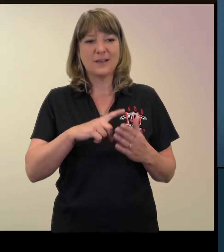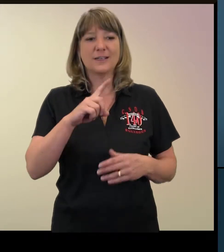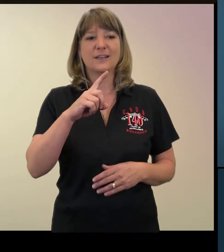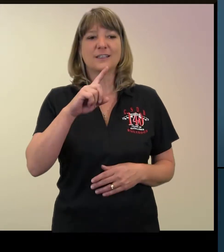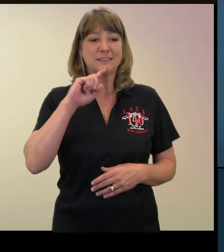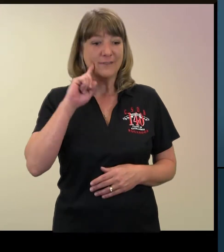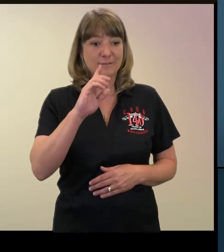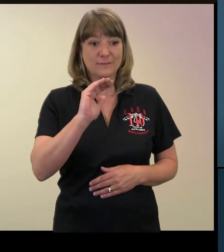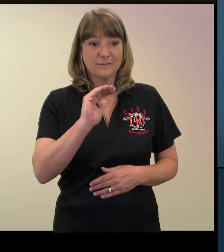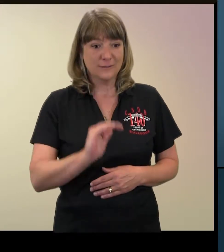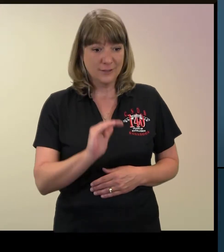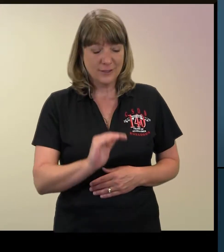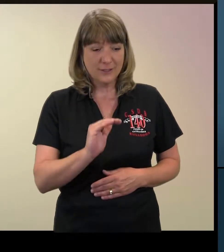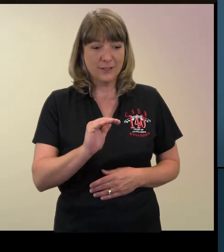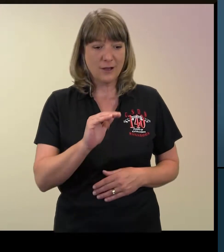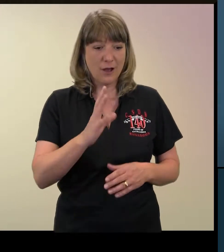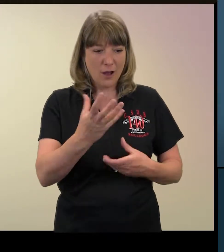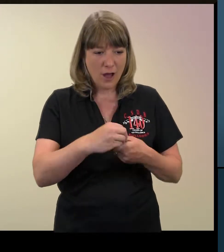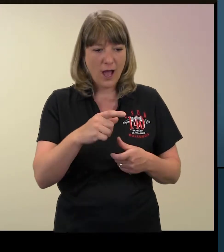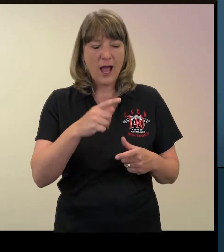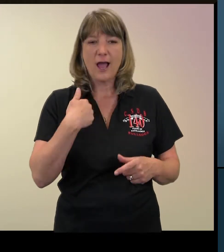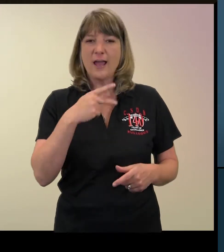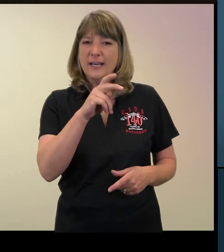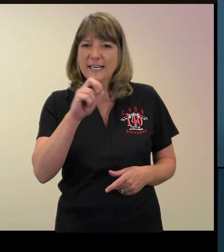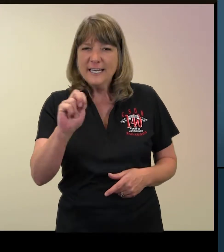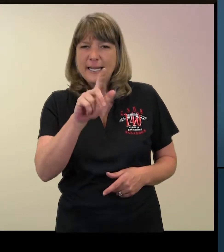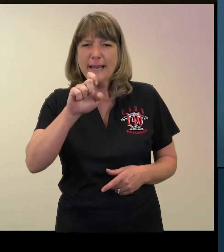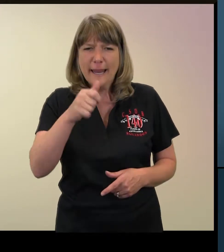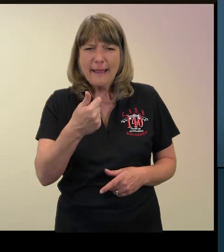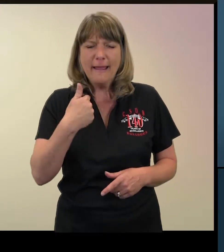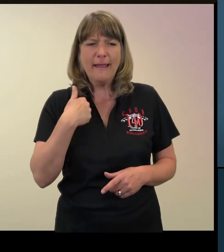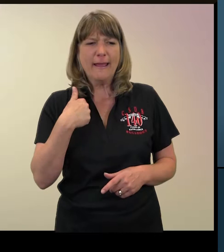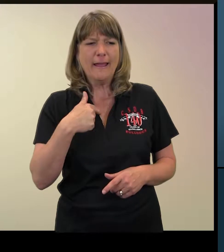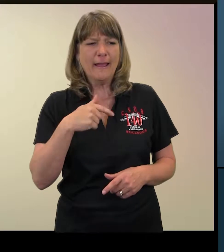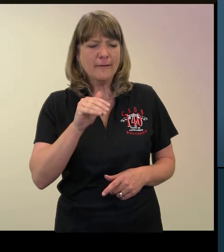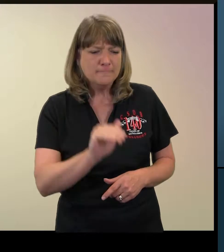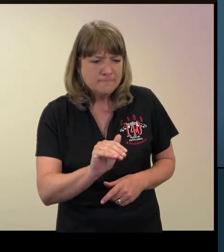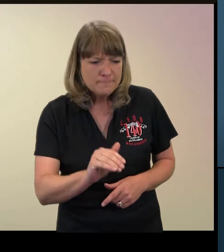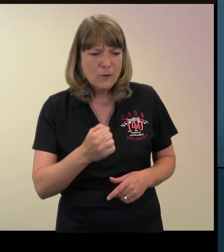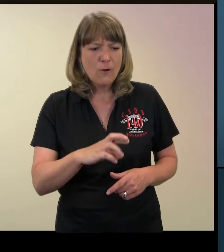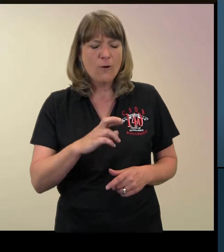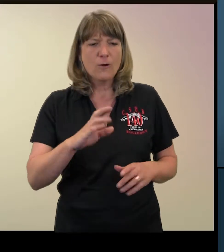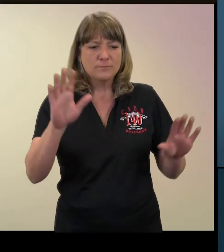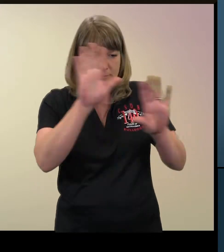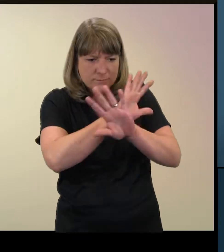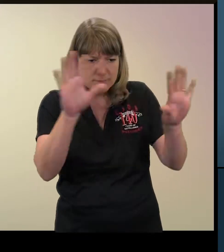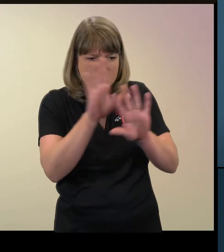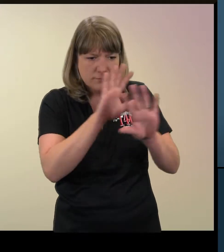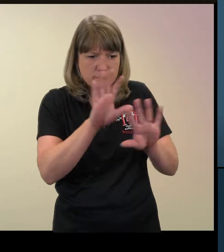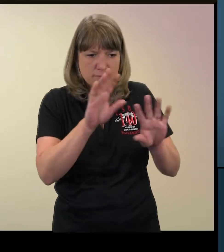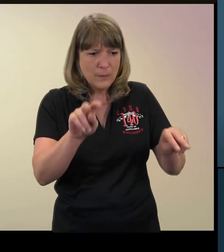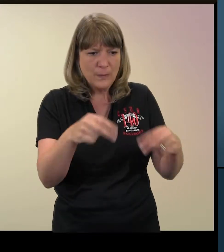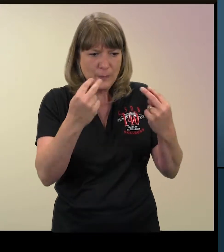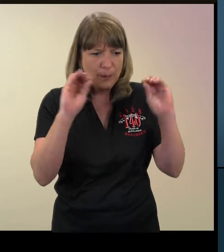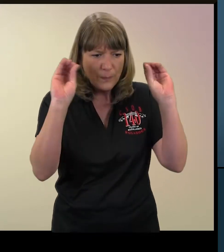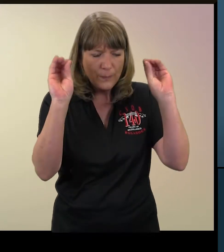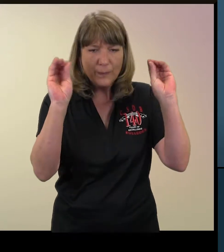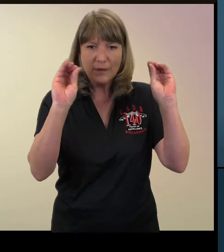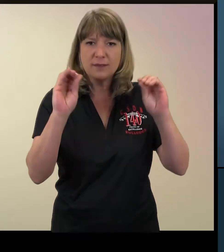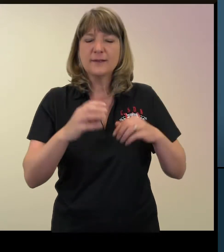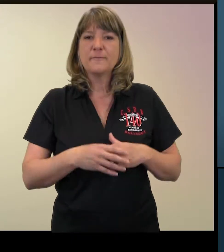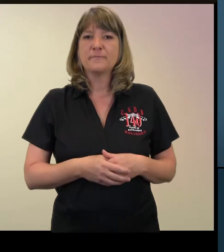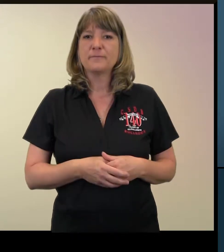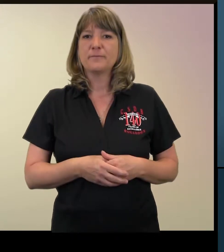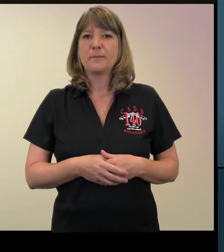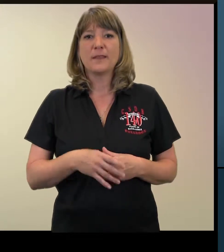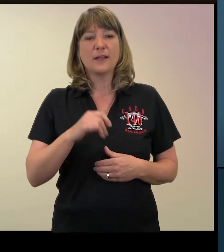and I can tap them on the knee or on the leg or wave in front of their visual field, and they don't orient to that. So if they're